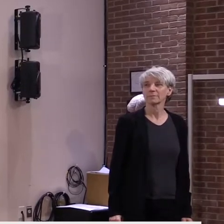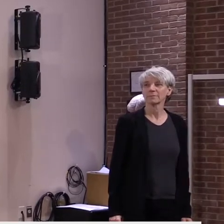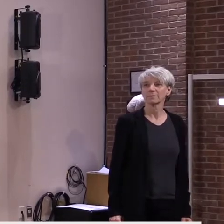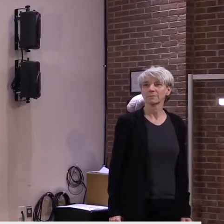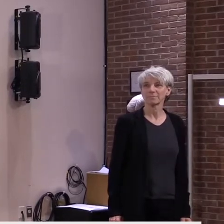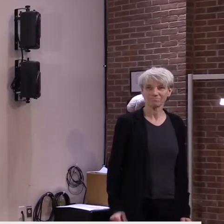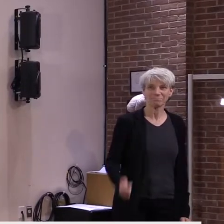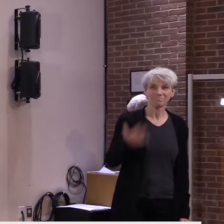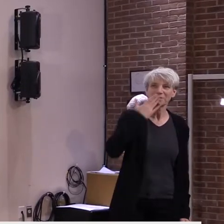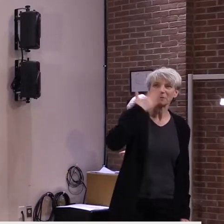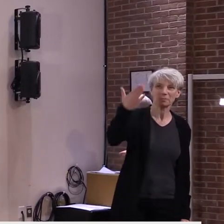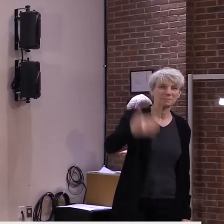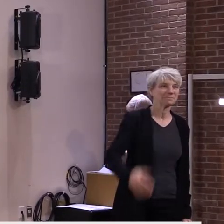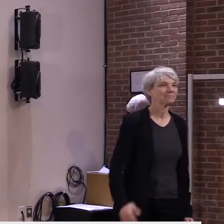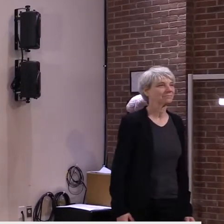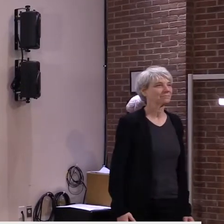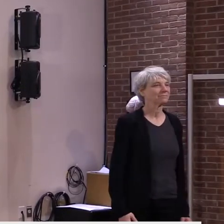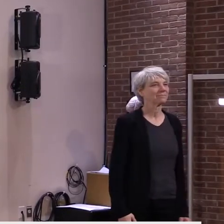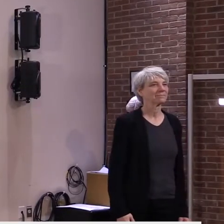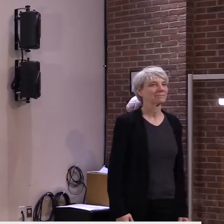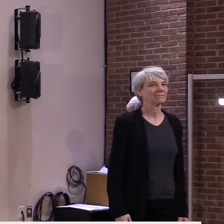Thank you, Commissioner Pichek.